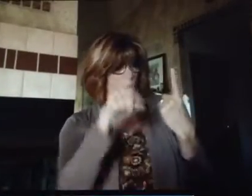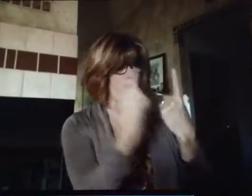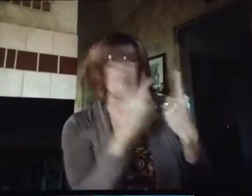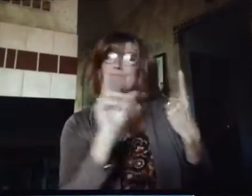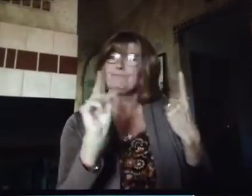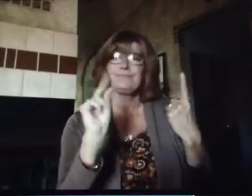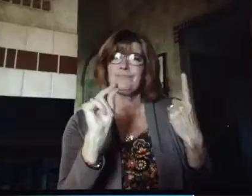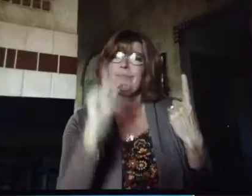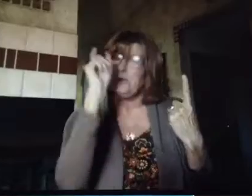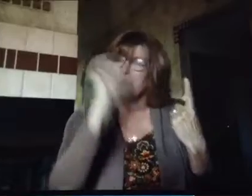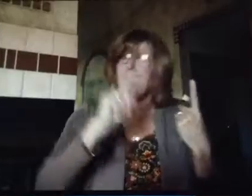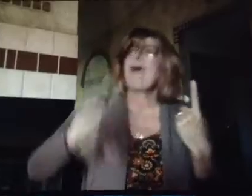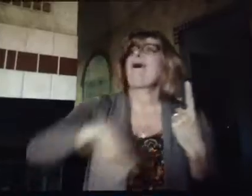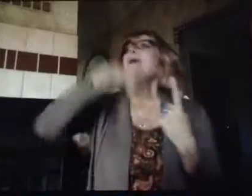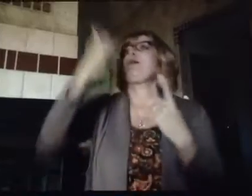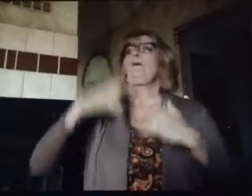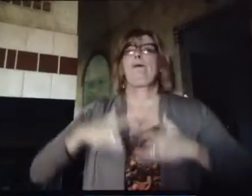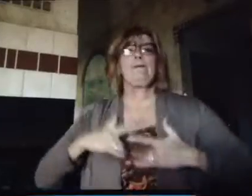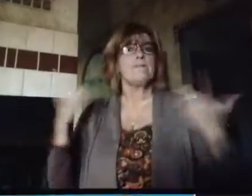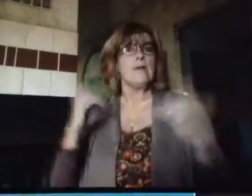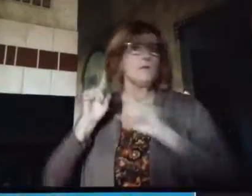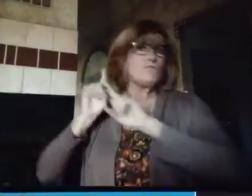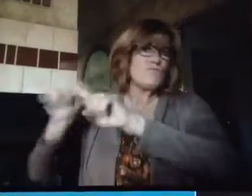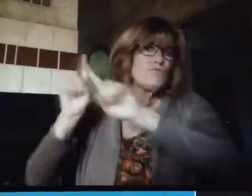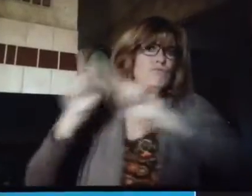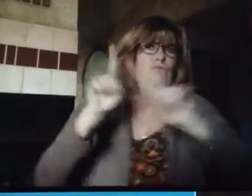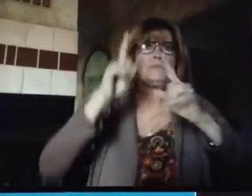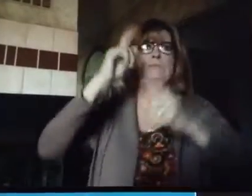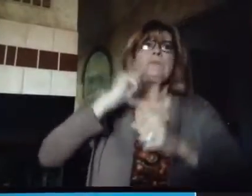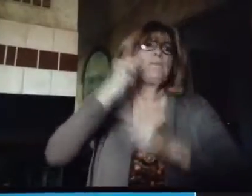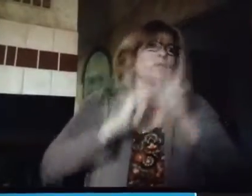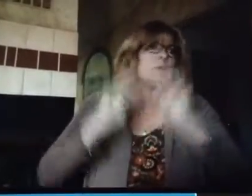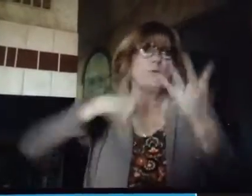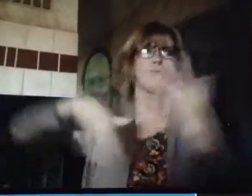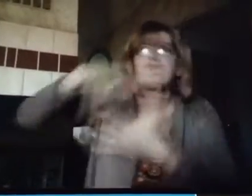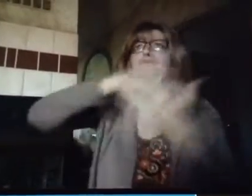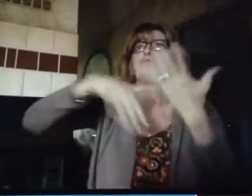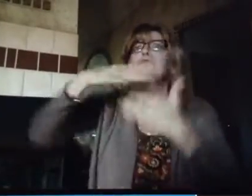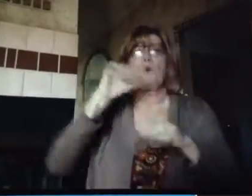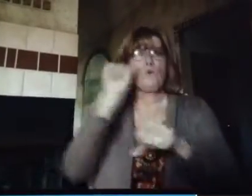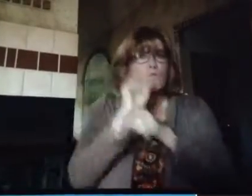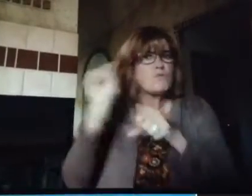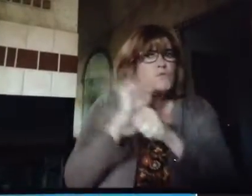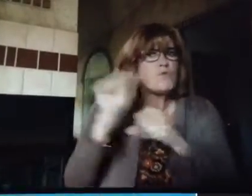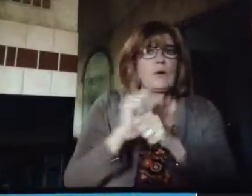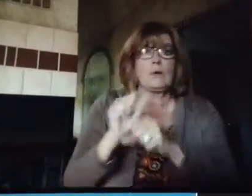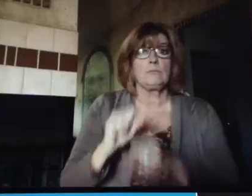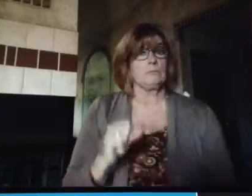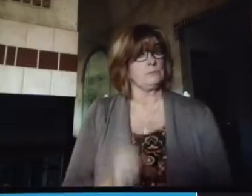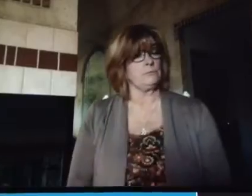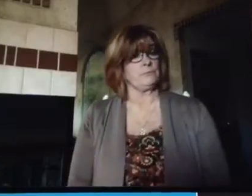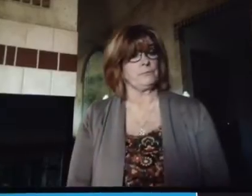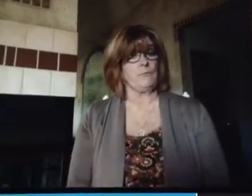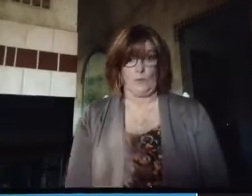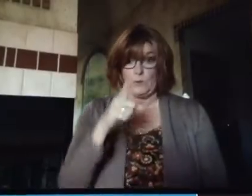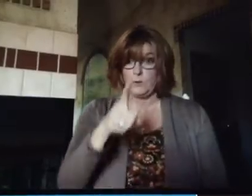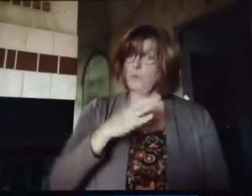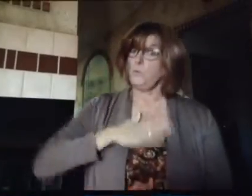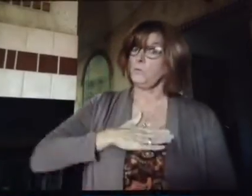and not just one person. You need to get out there and go and interact with many different people and work really hard to improve